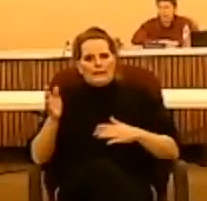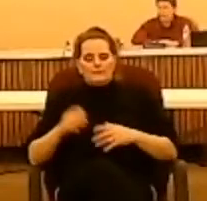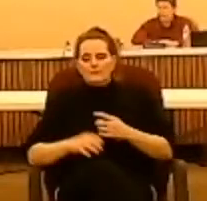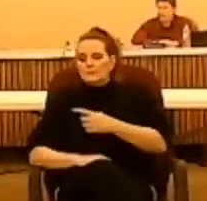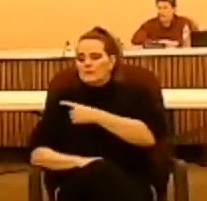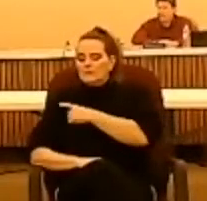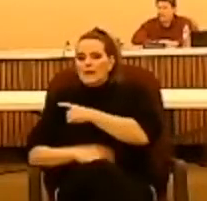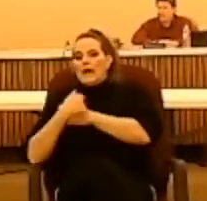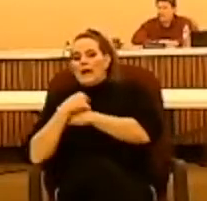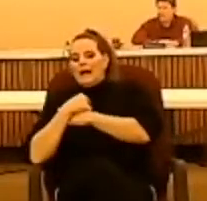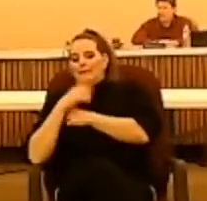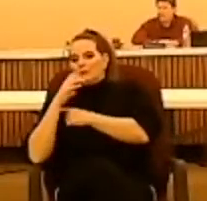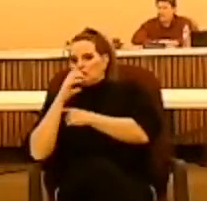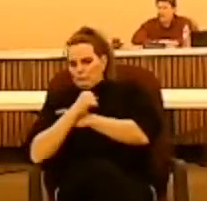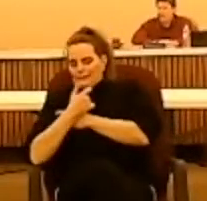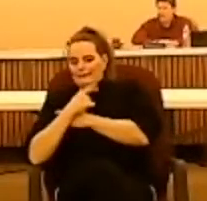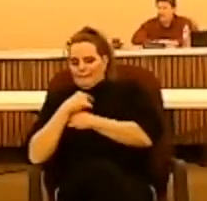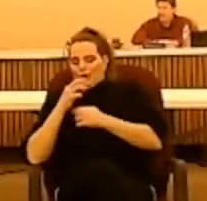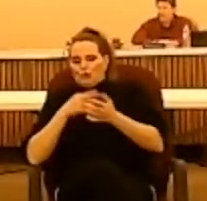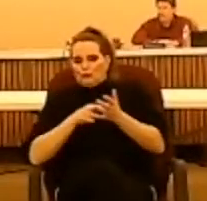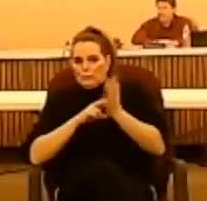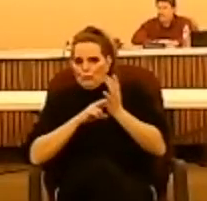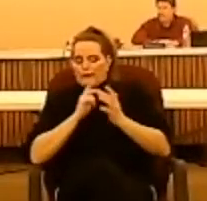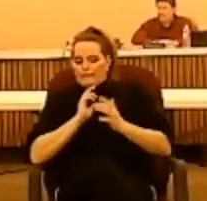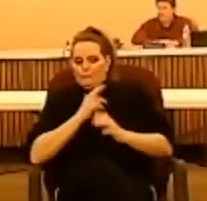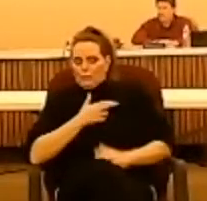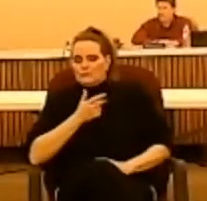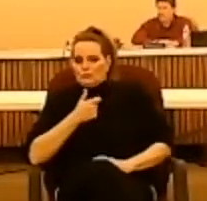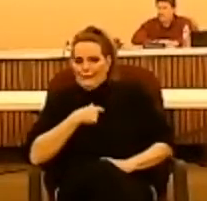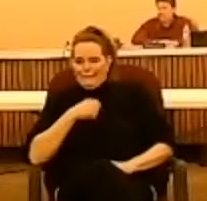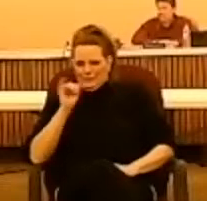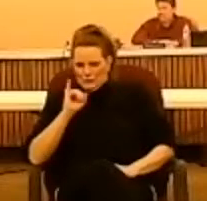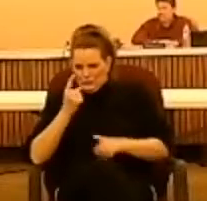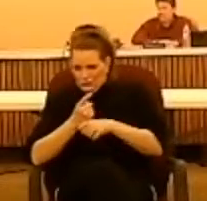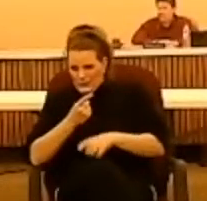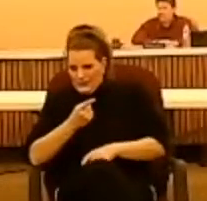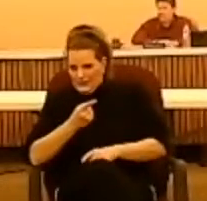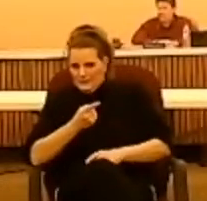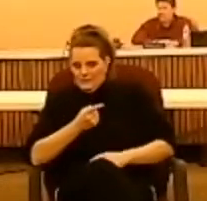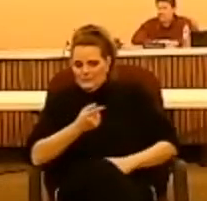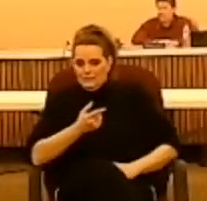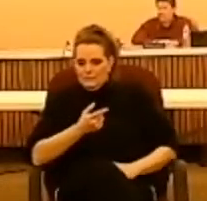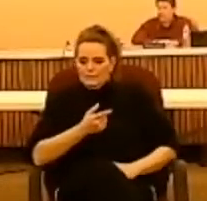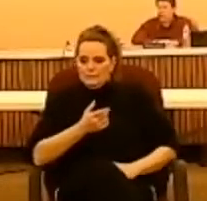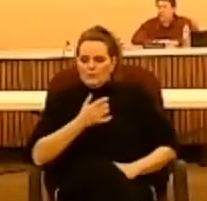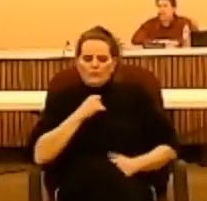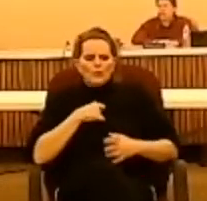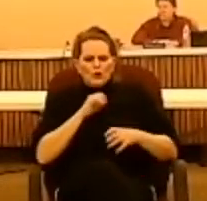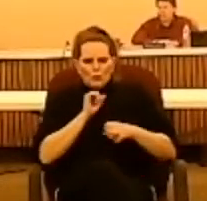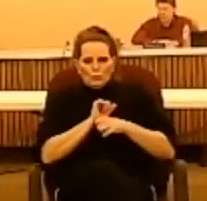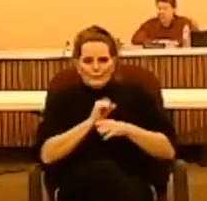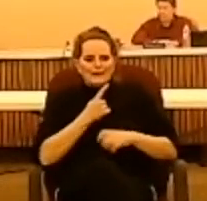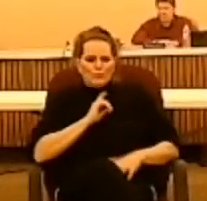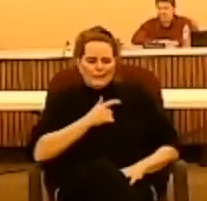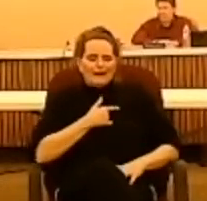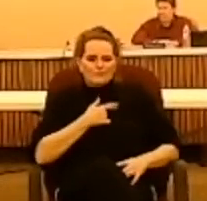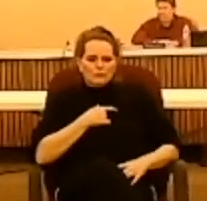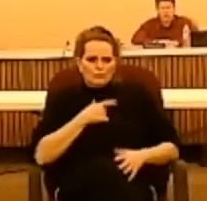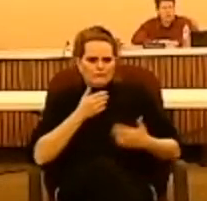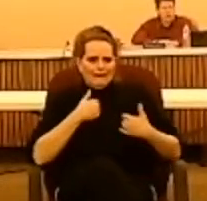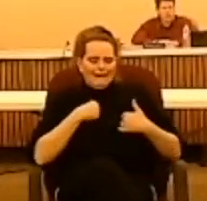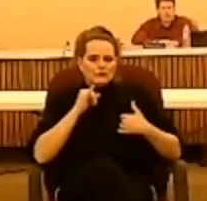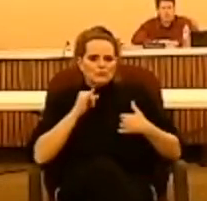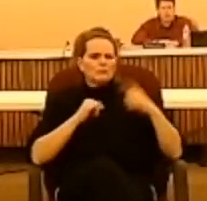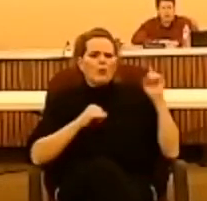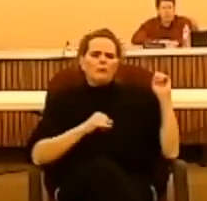going to, I would imagine, require us to have insurance on it as well, if we're going to make any change or have any work happening in there. I'm sure they would,